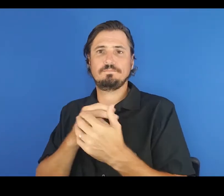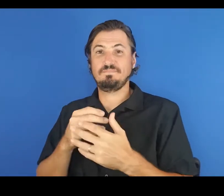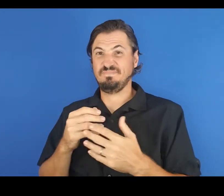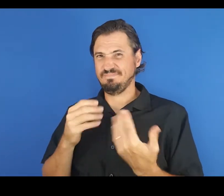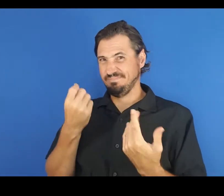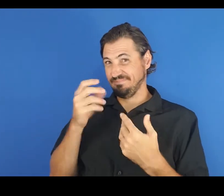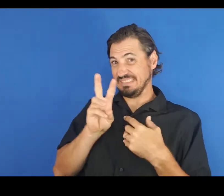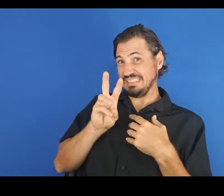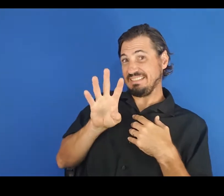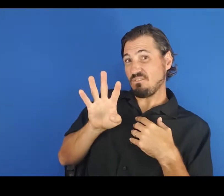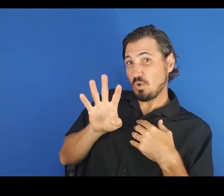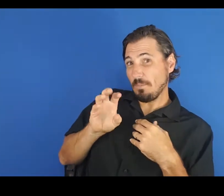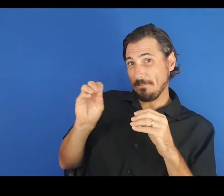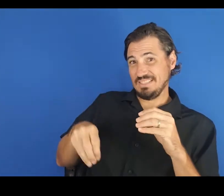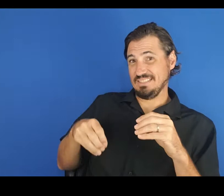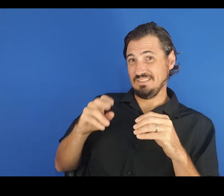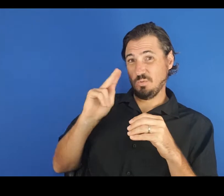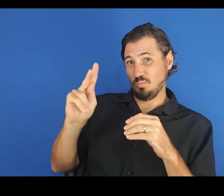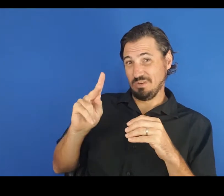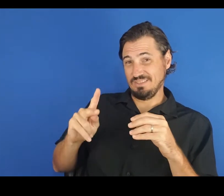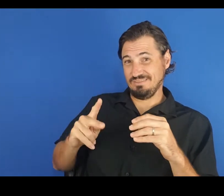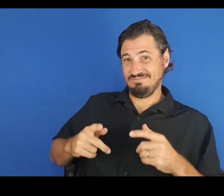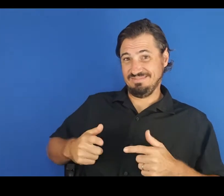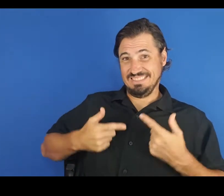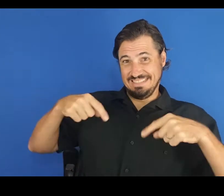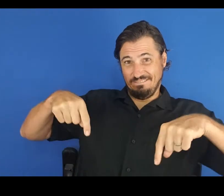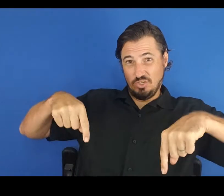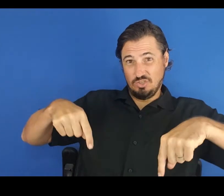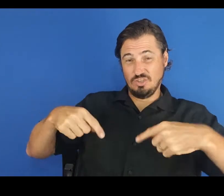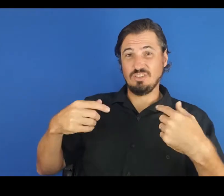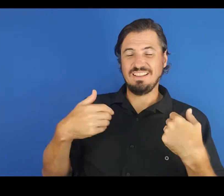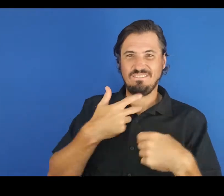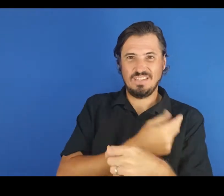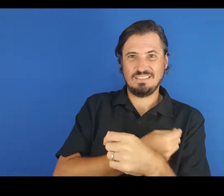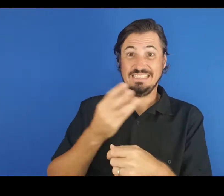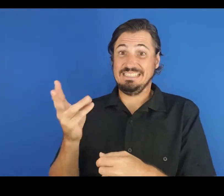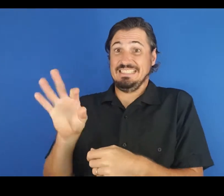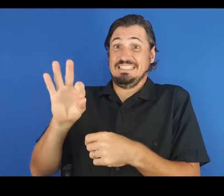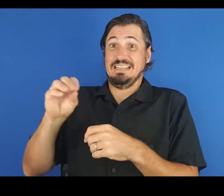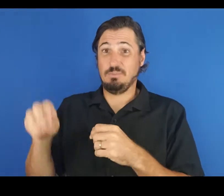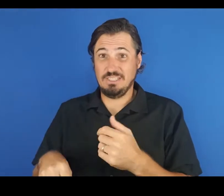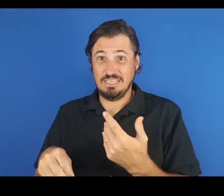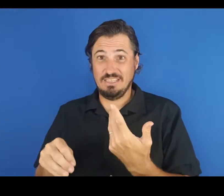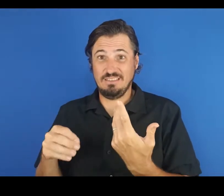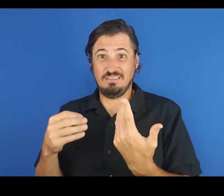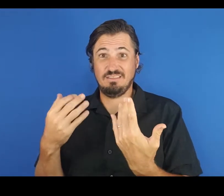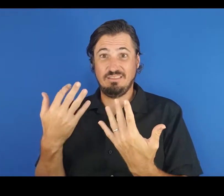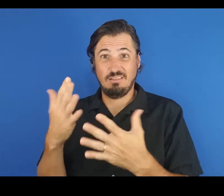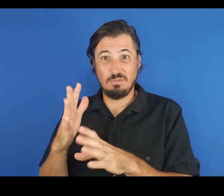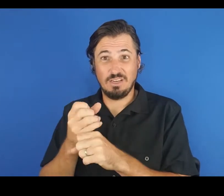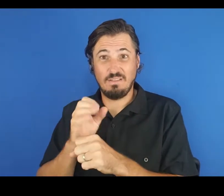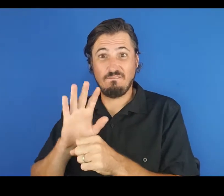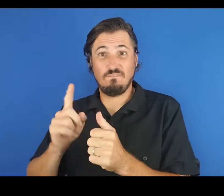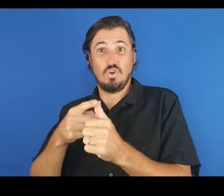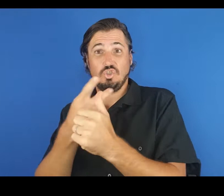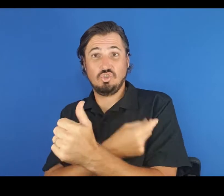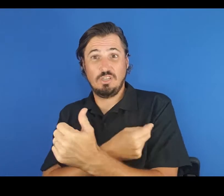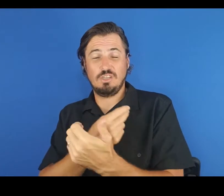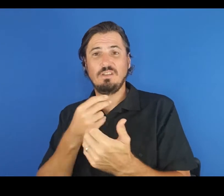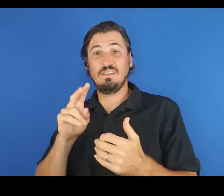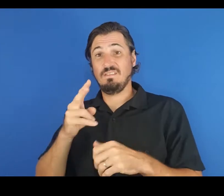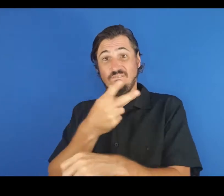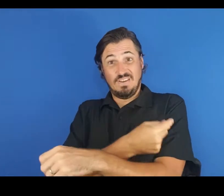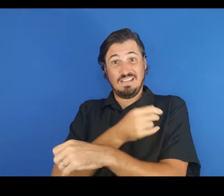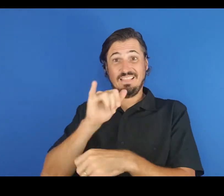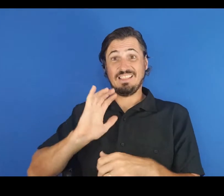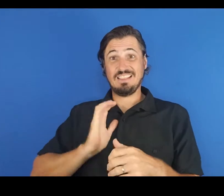only 64% of Kauai residents are fully vaccinated and 69% have gotten their first dose. The vaccines are our